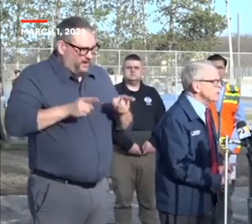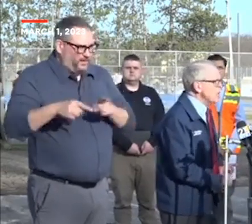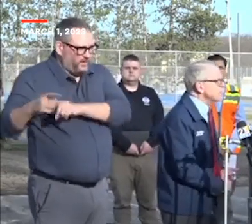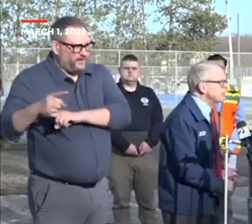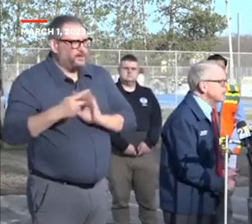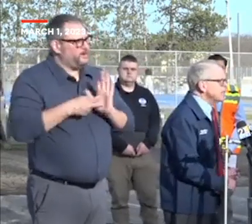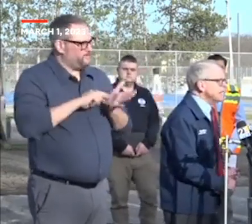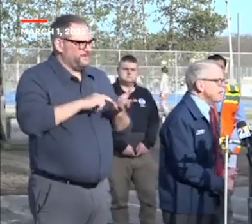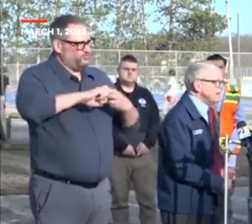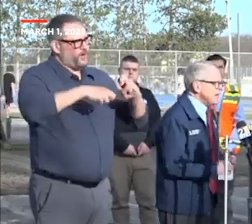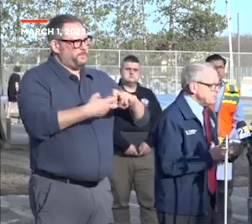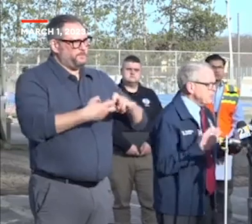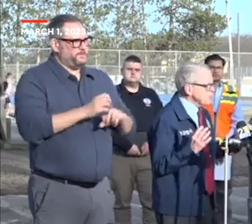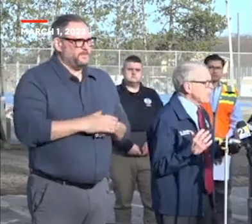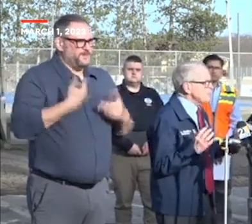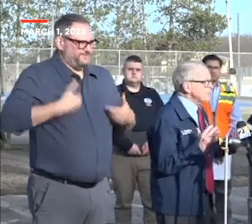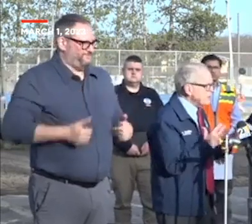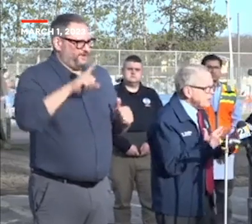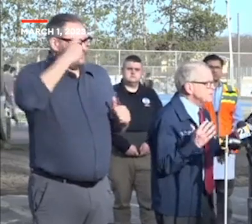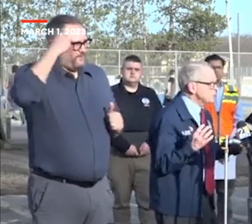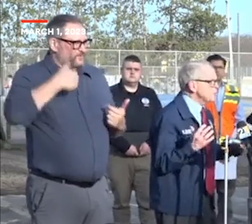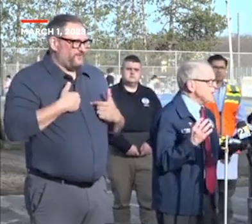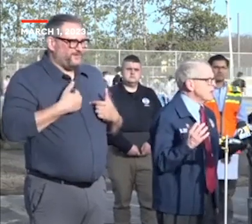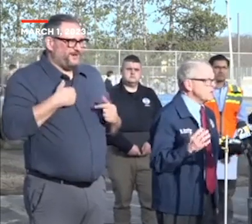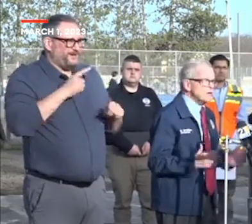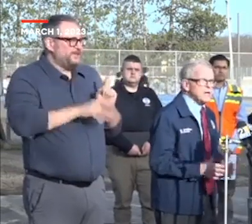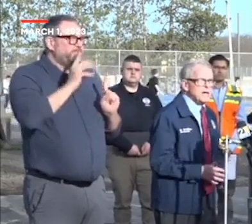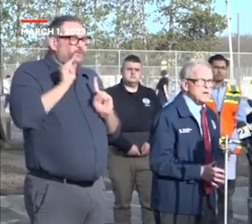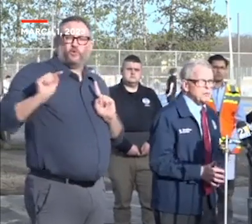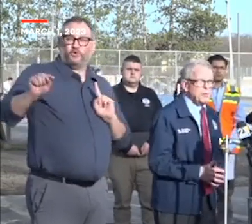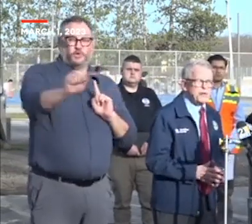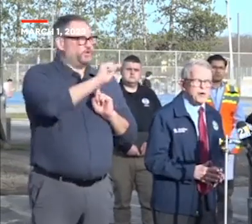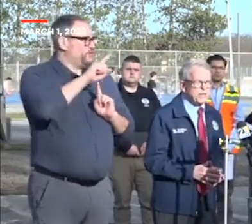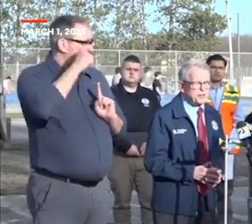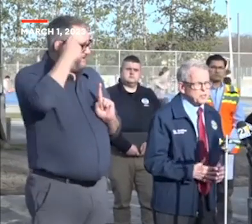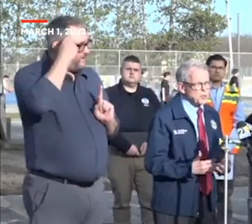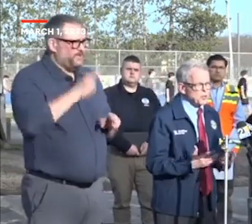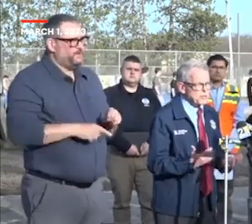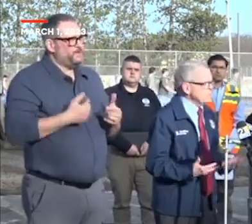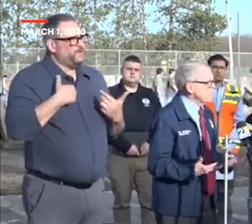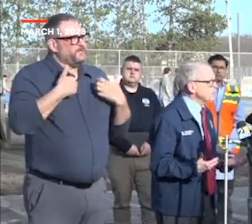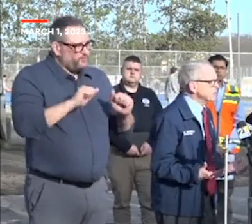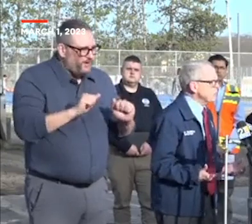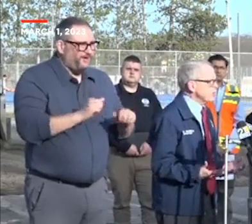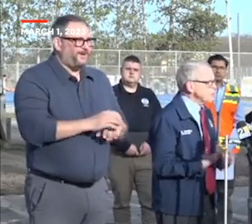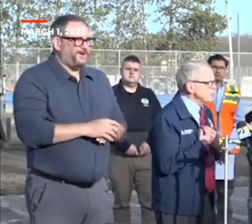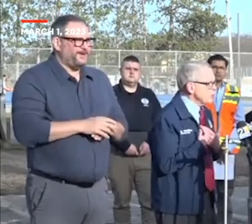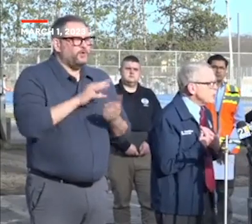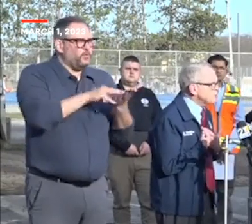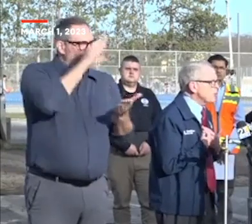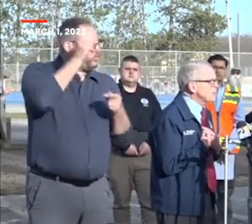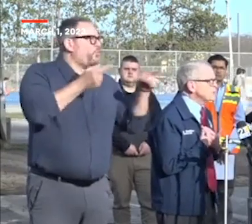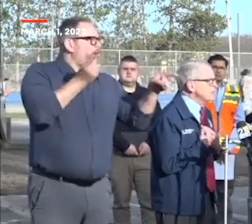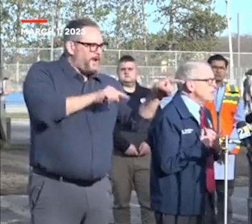think as a governor, and I can't speak for every governor, but I think it's true for every governor, what we try to do is learn from every experience, whether it's our